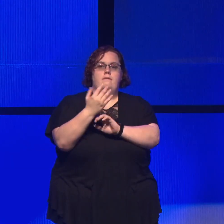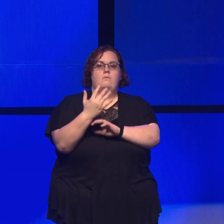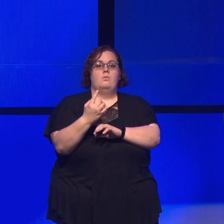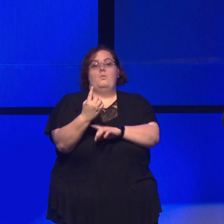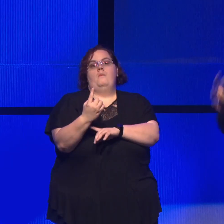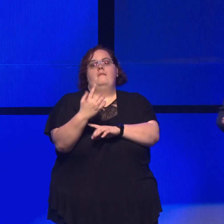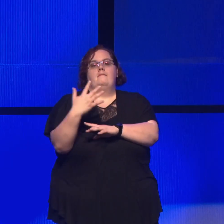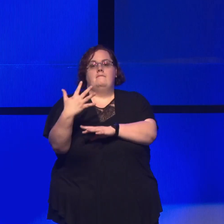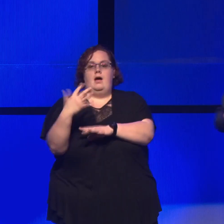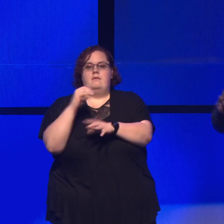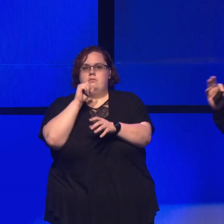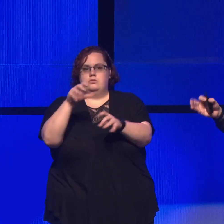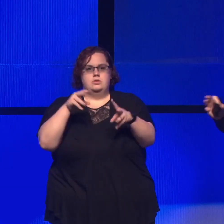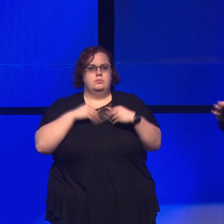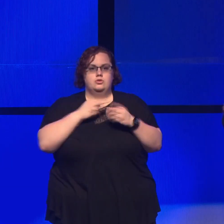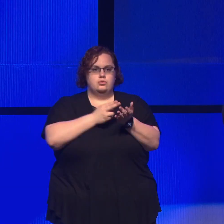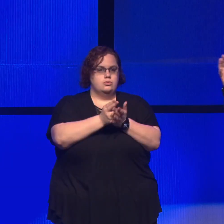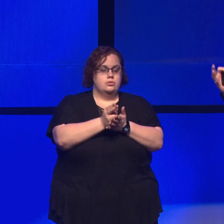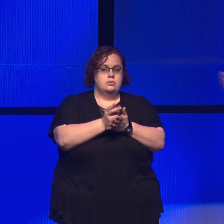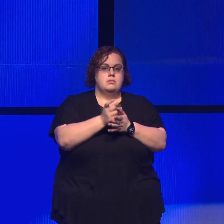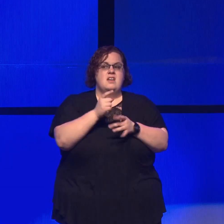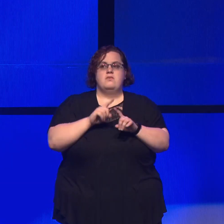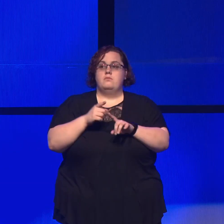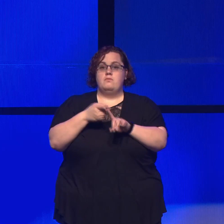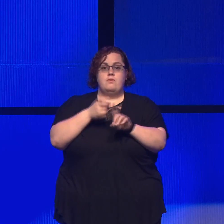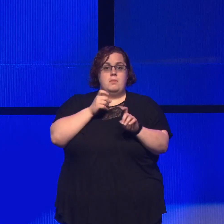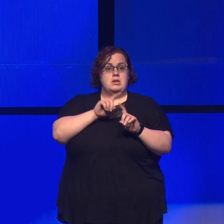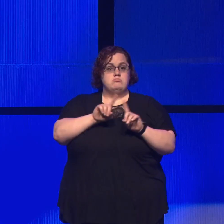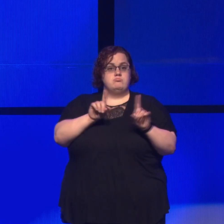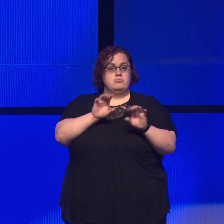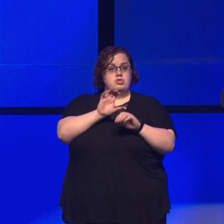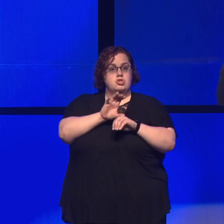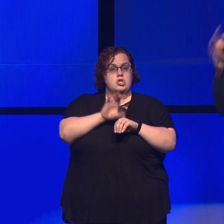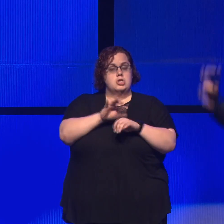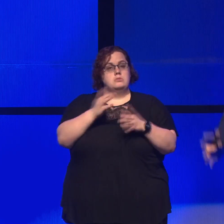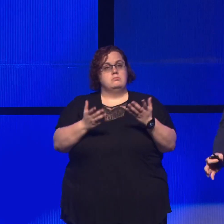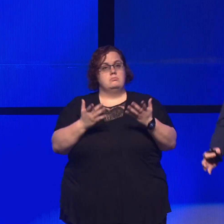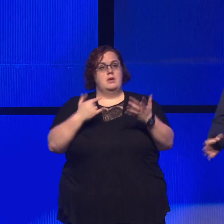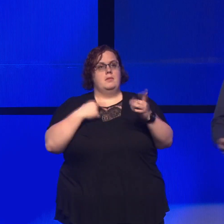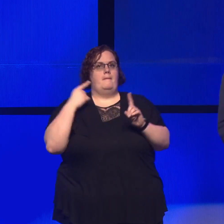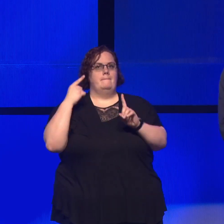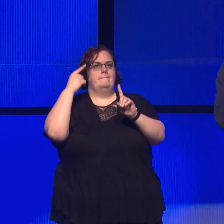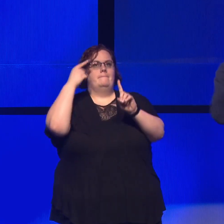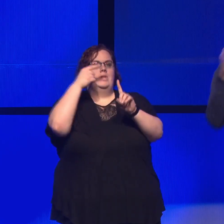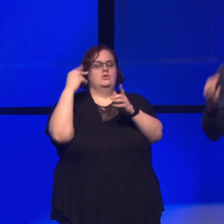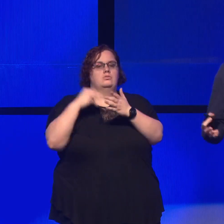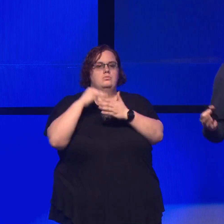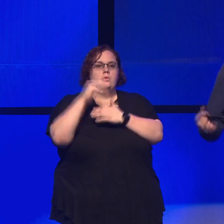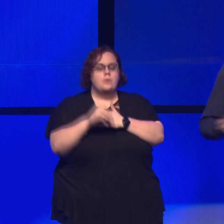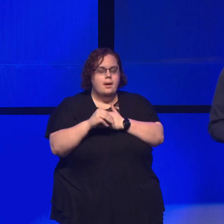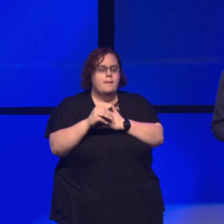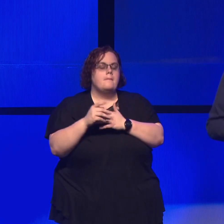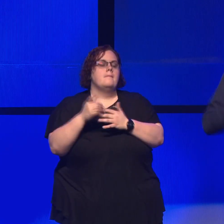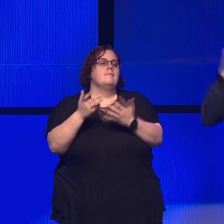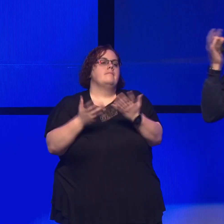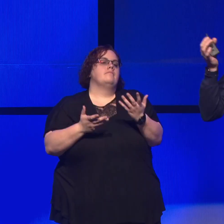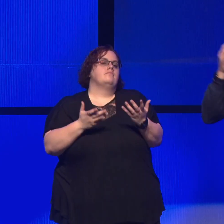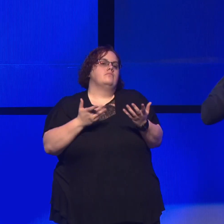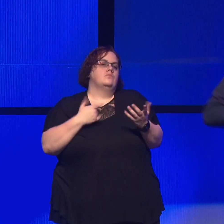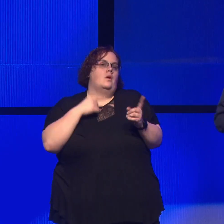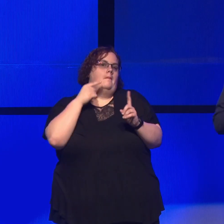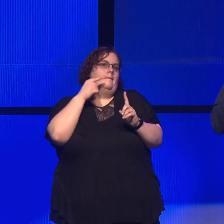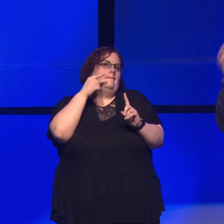And if you're coming from another church, another space, you might think of this as like their missions program. So it's kind of like